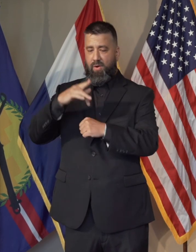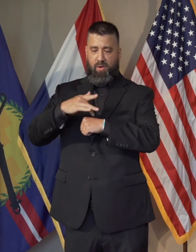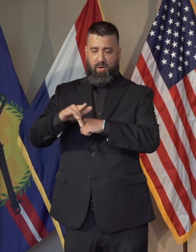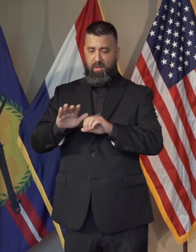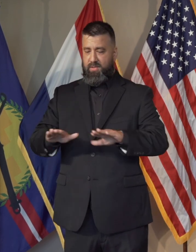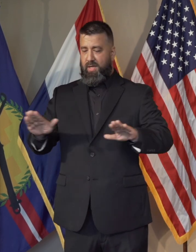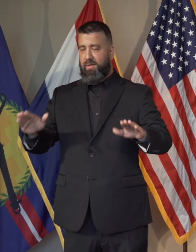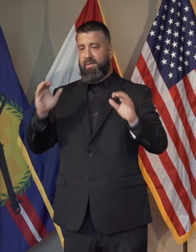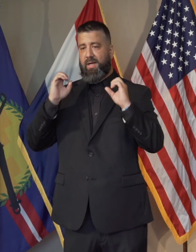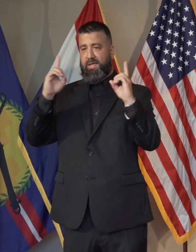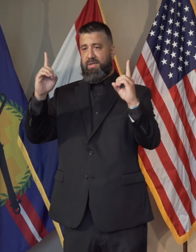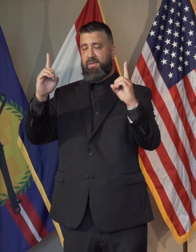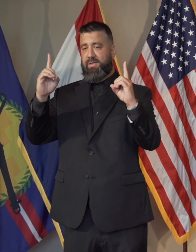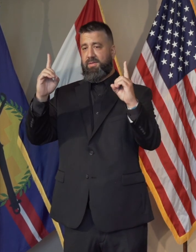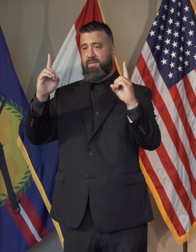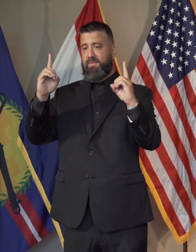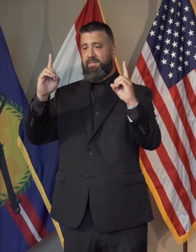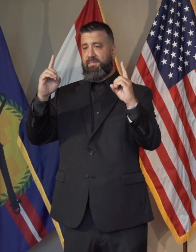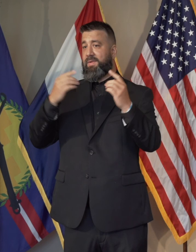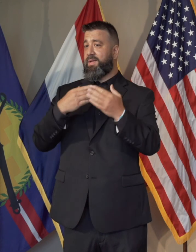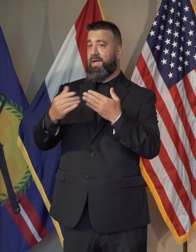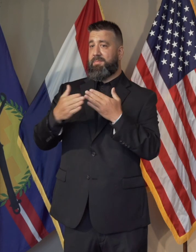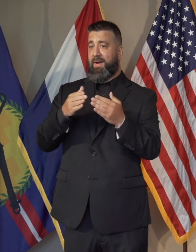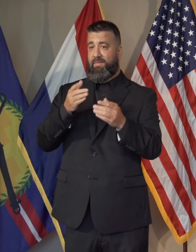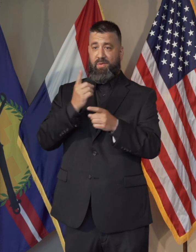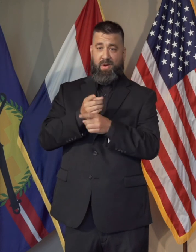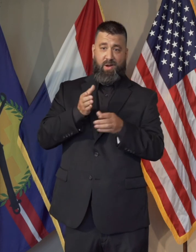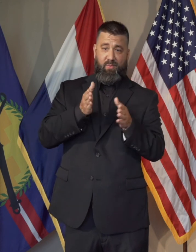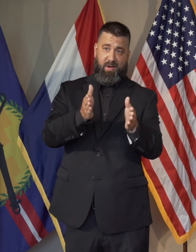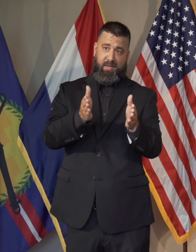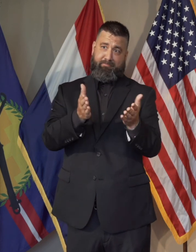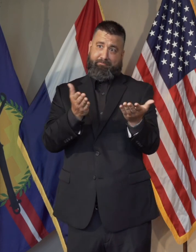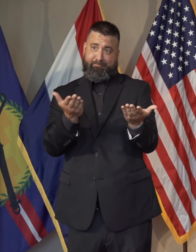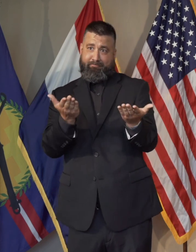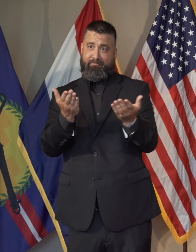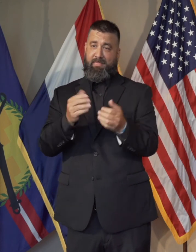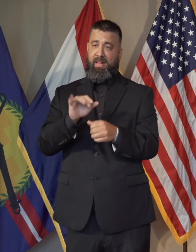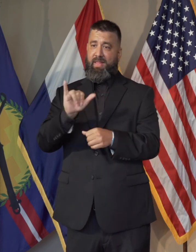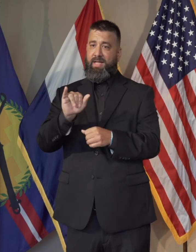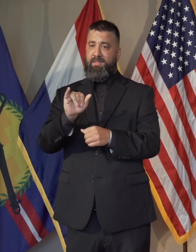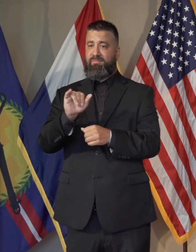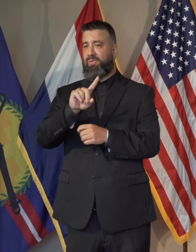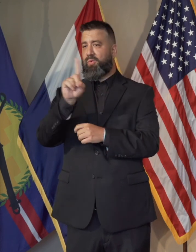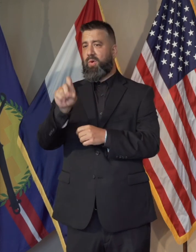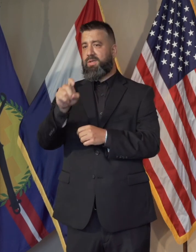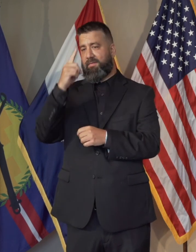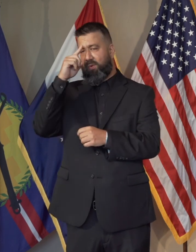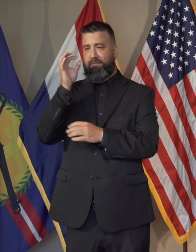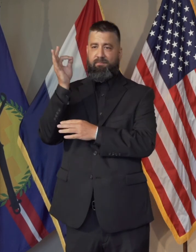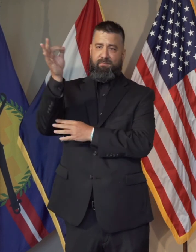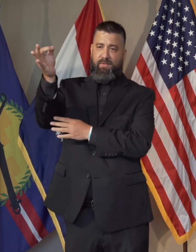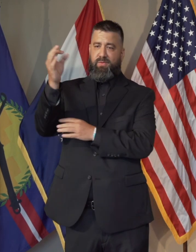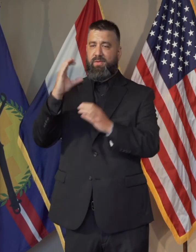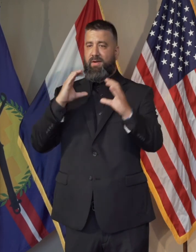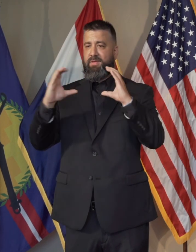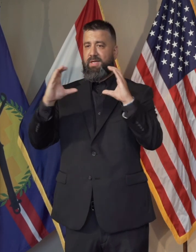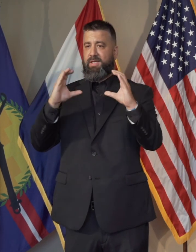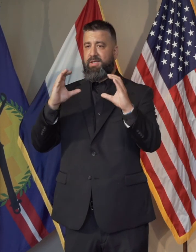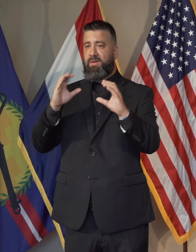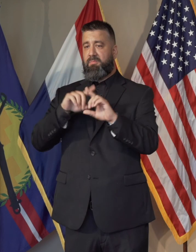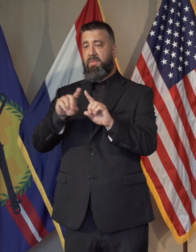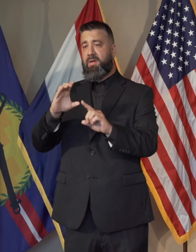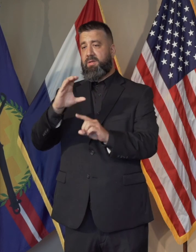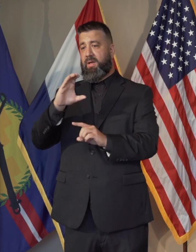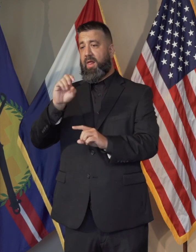community. Whether or not this was the right mechanism, I guess that'll be a question for a future conversation. But she's identified